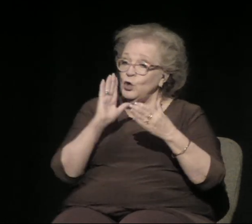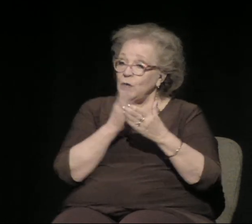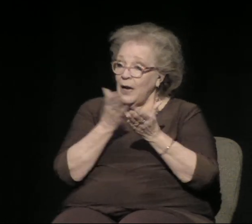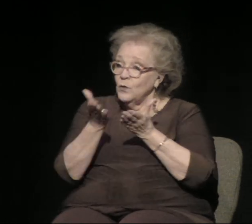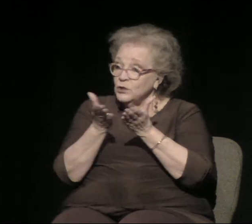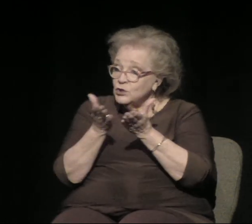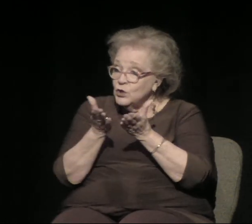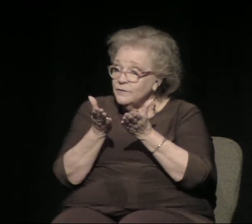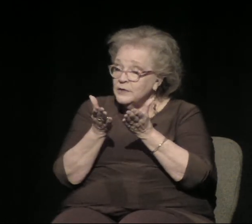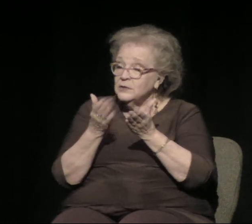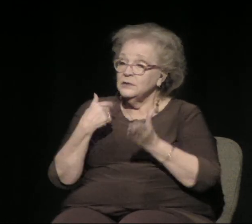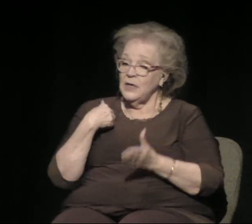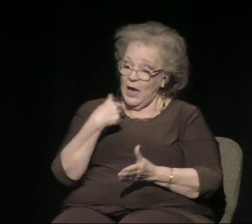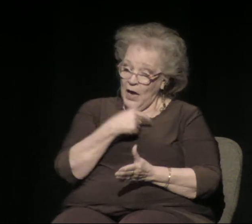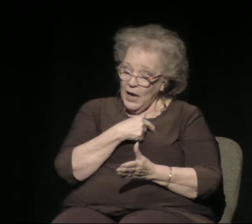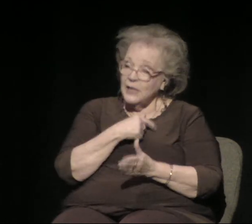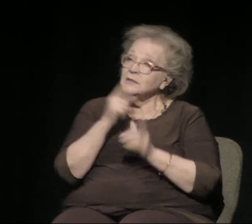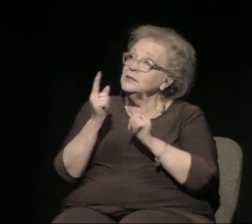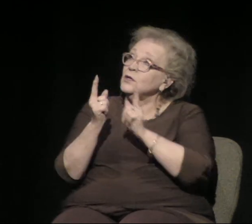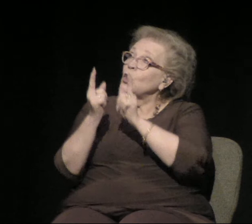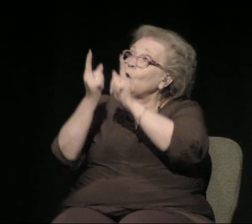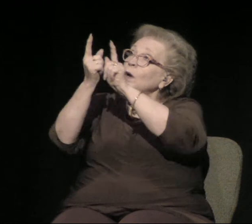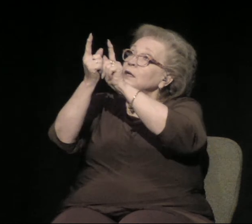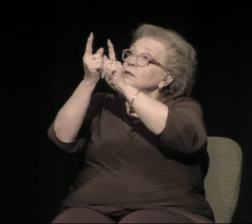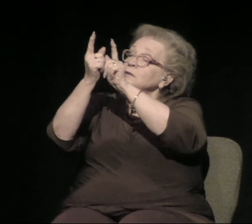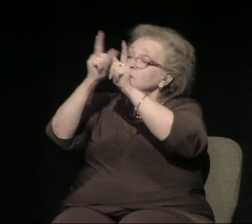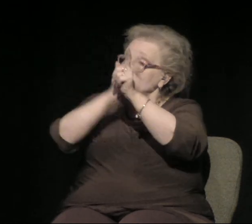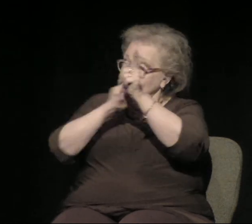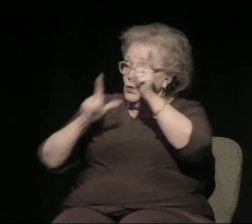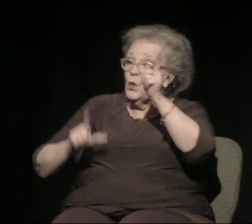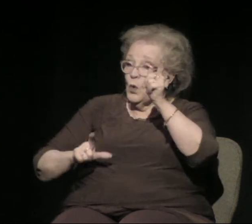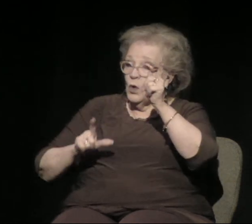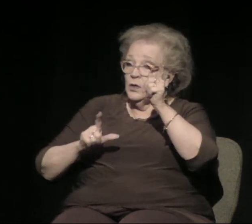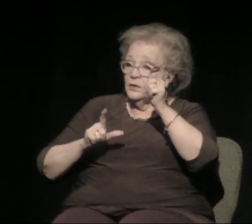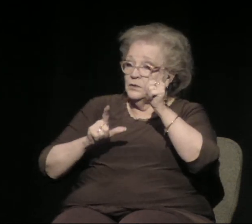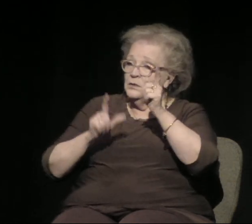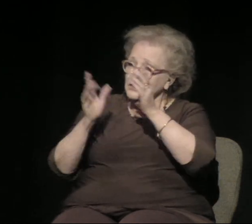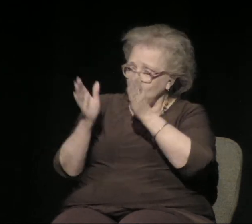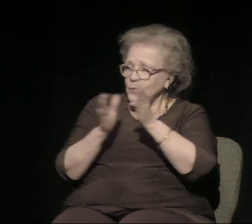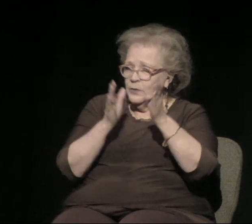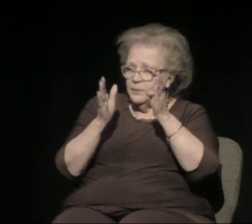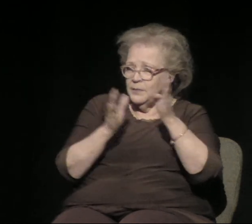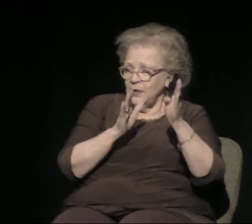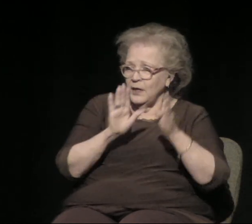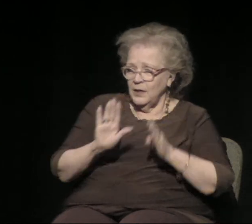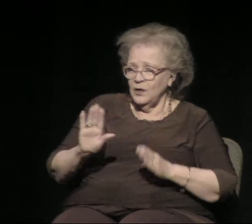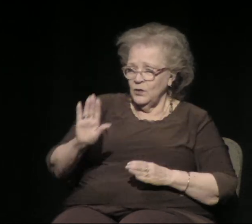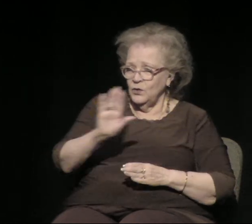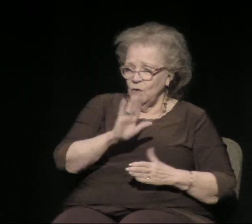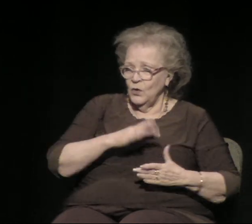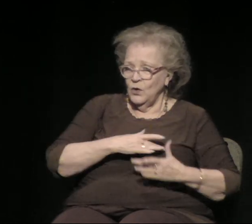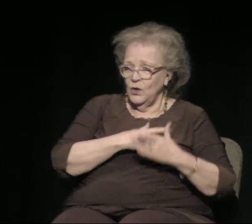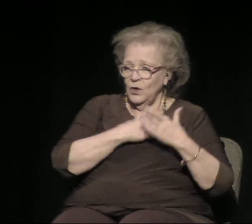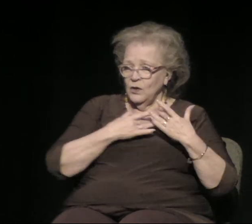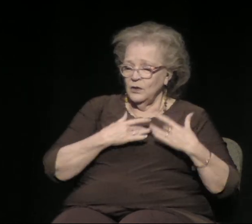by us going to the Lord in confession. So prepare your heart. And not